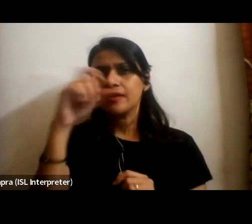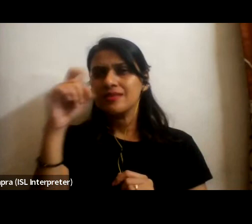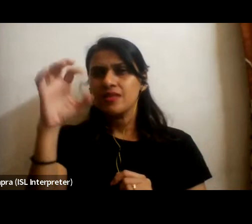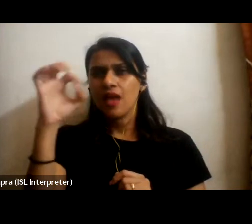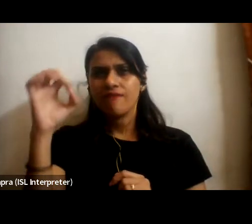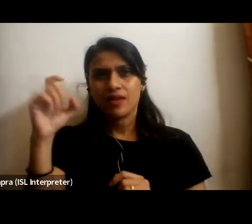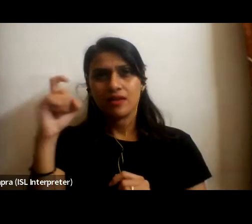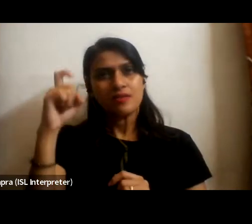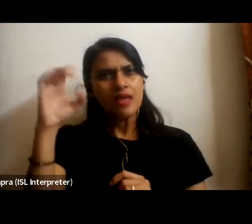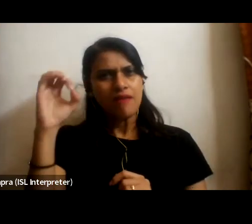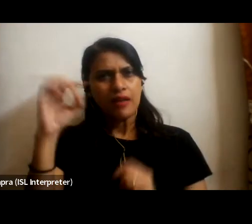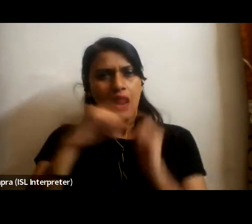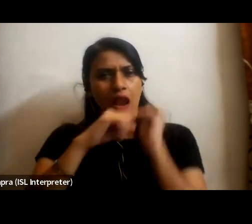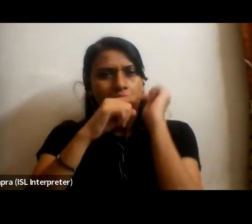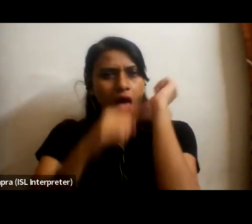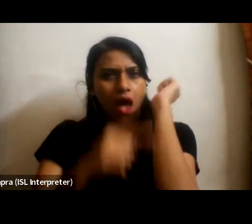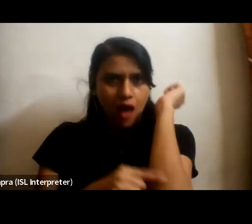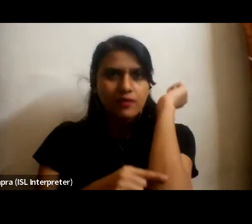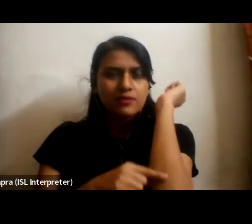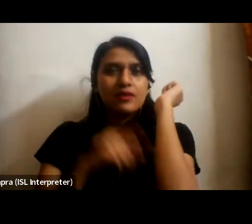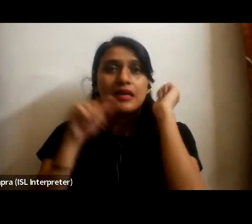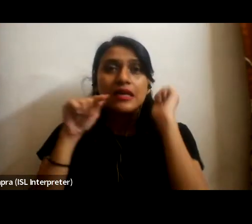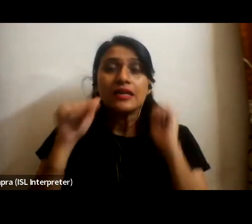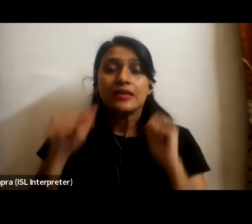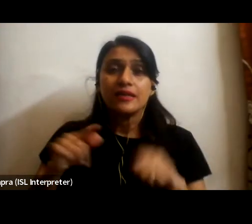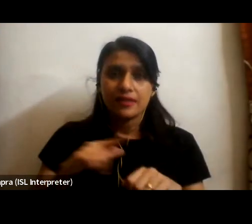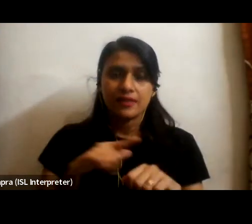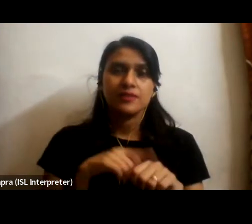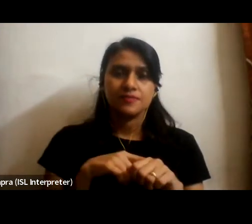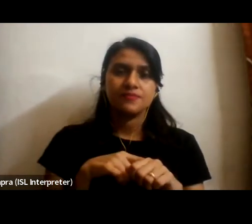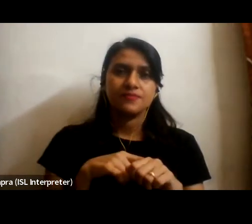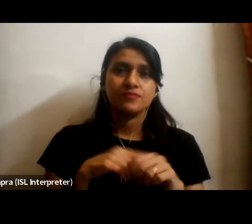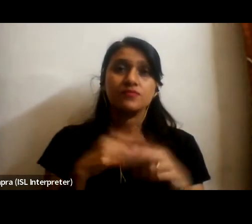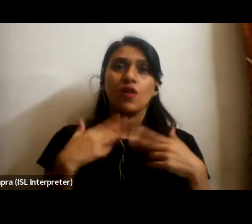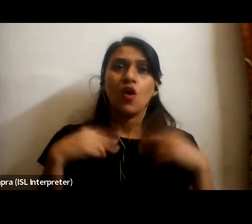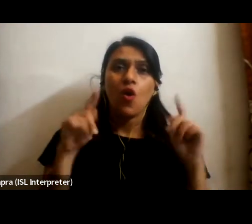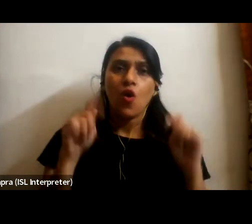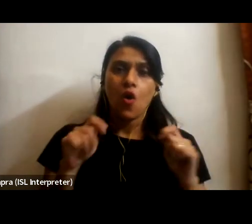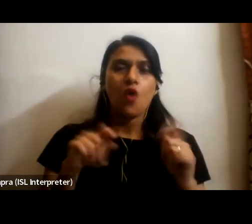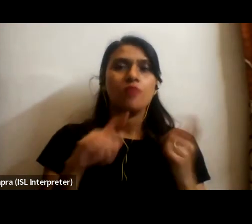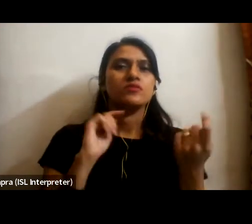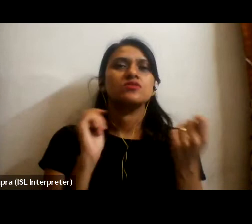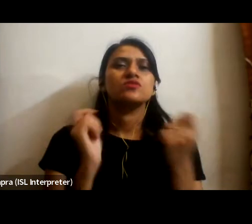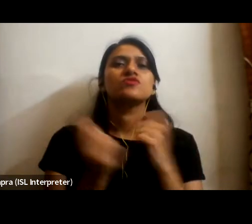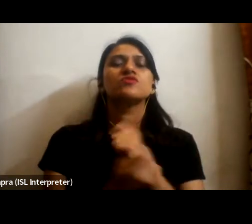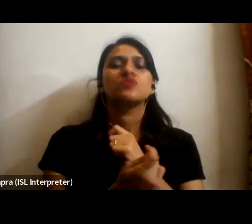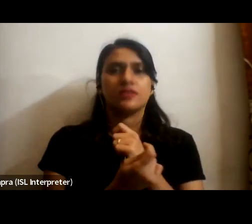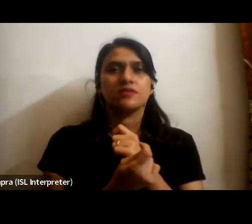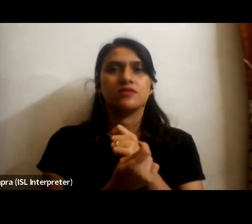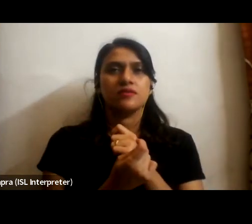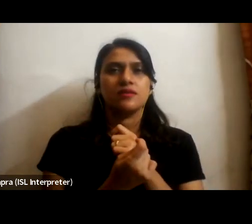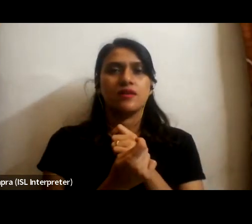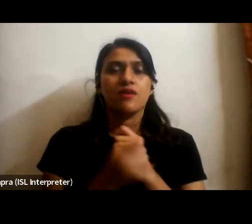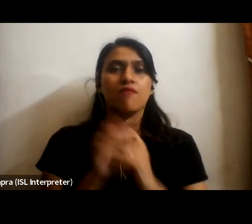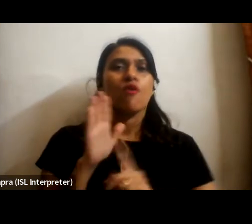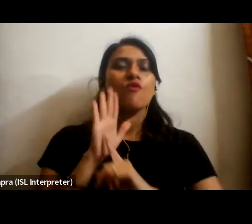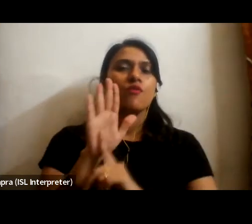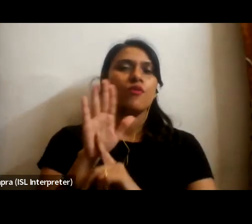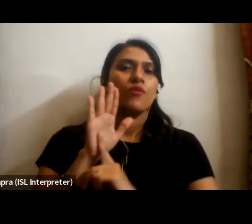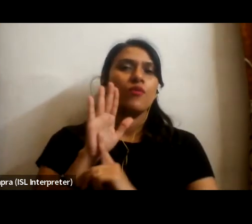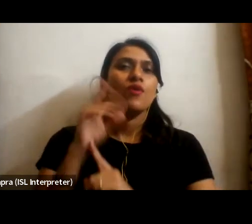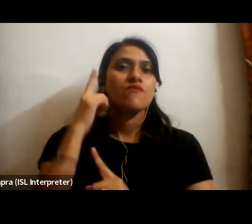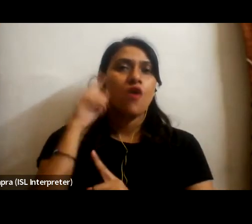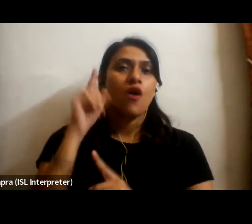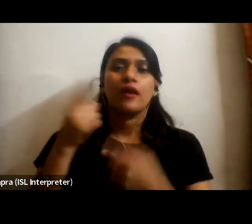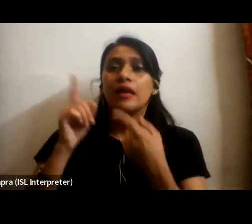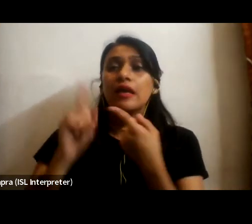there's the entire criticism of the court in terms of how it, really capitulated to the executive during the